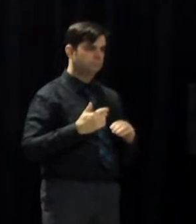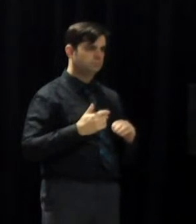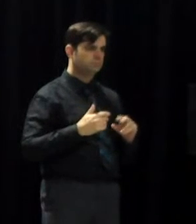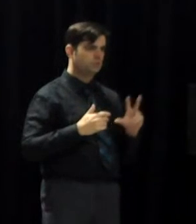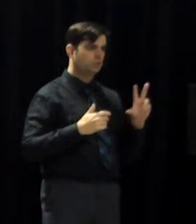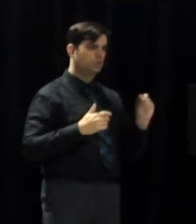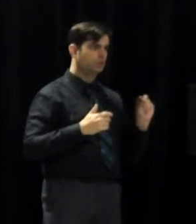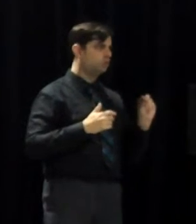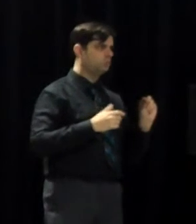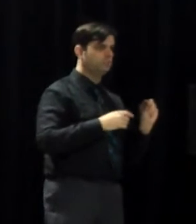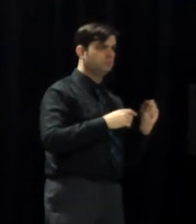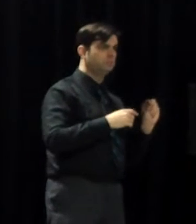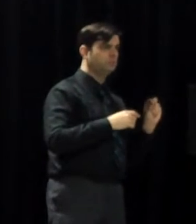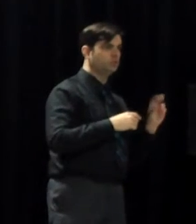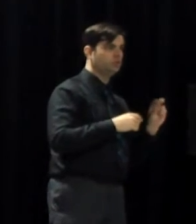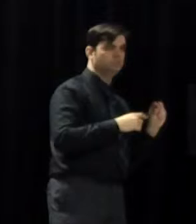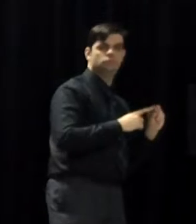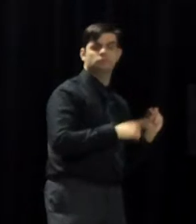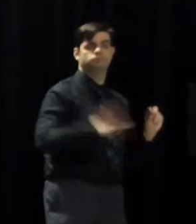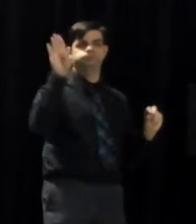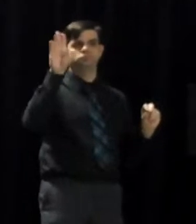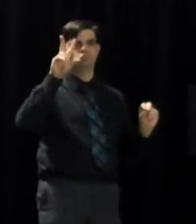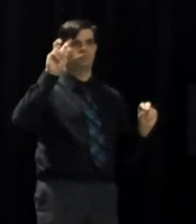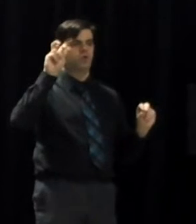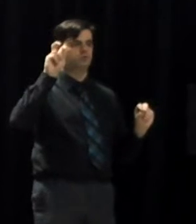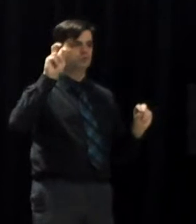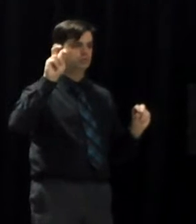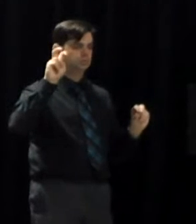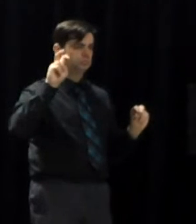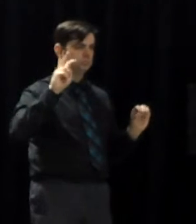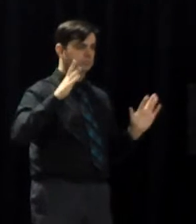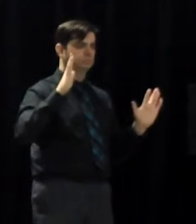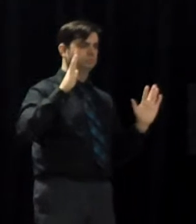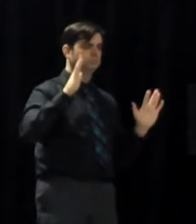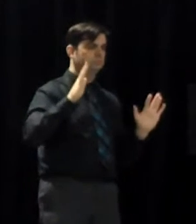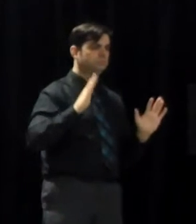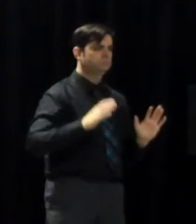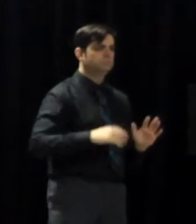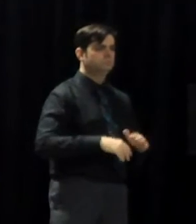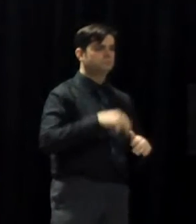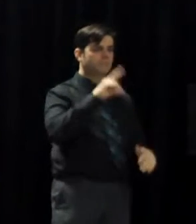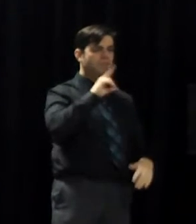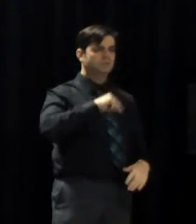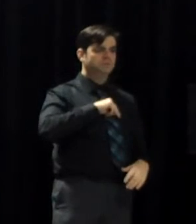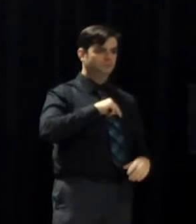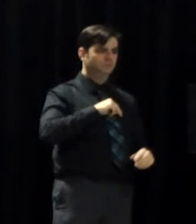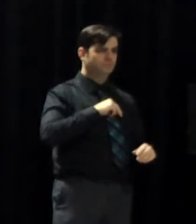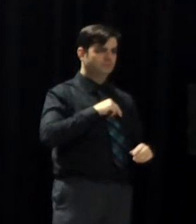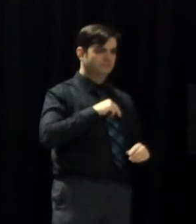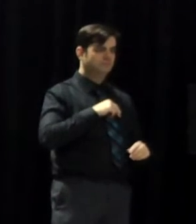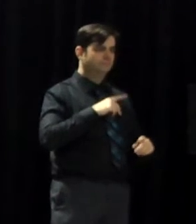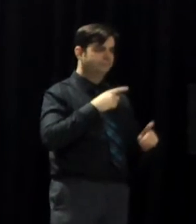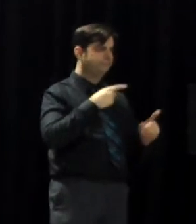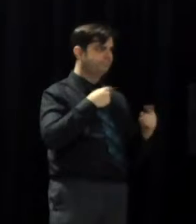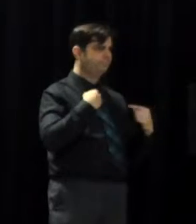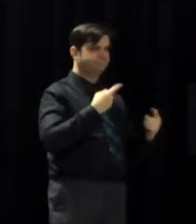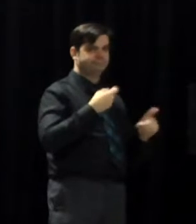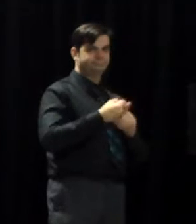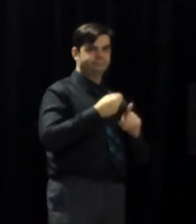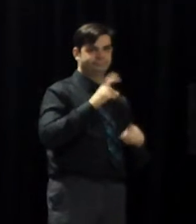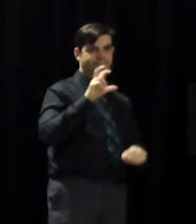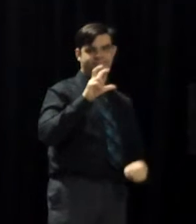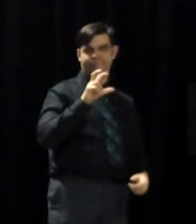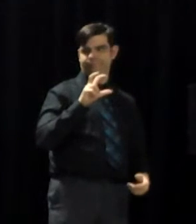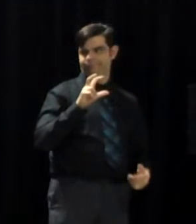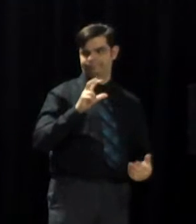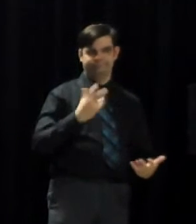you get down a little bit. So now the Thanksgiving surge has brought us to the 300 level. Some thought it would bring us worse. Again, we're going to have a high